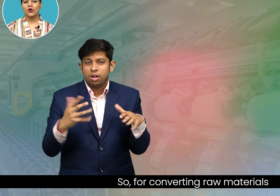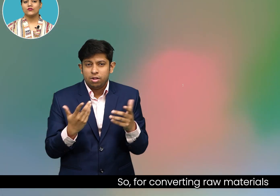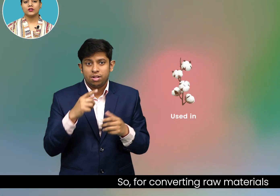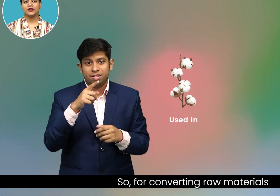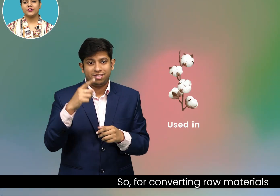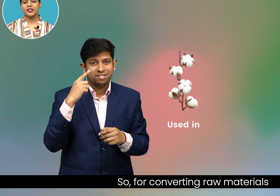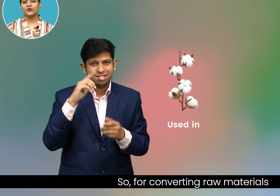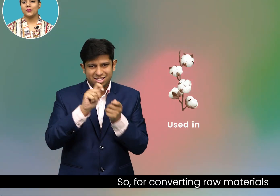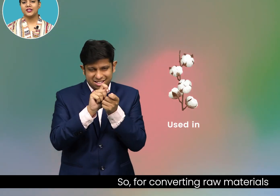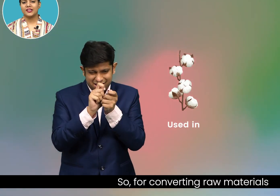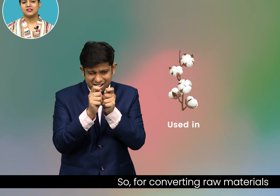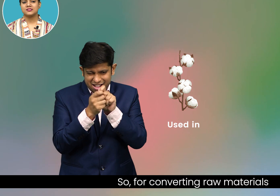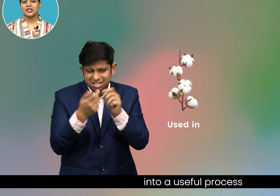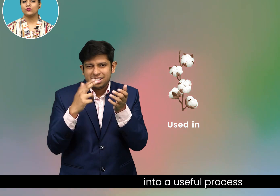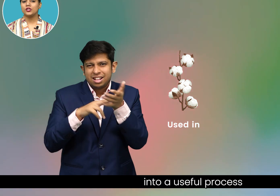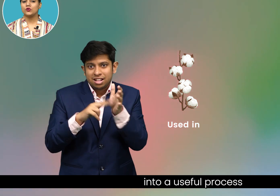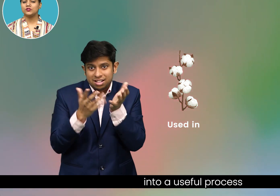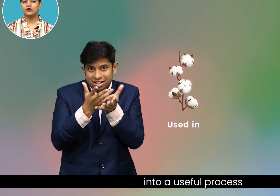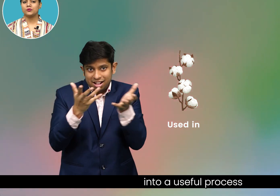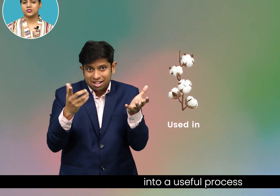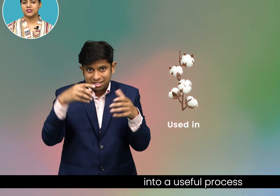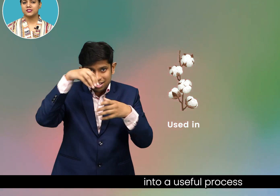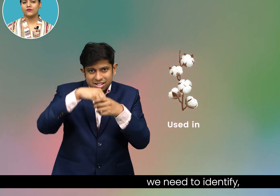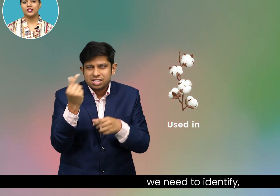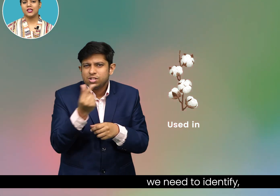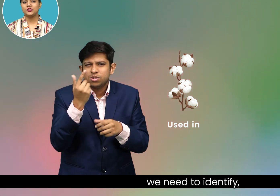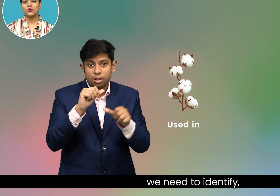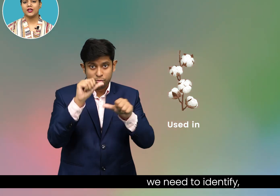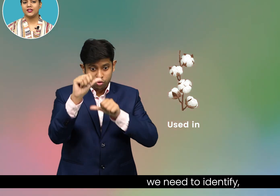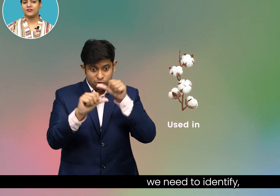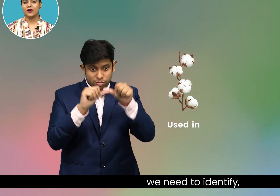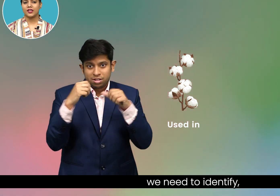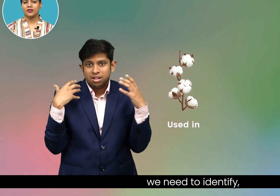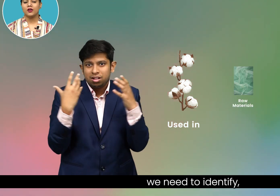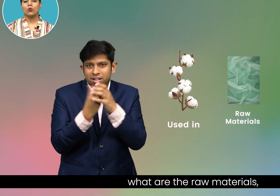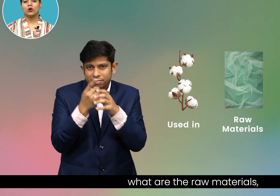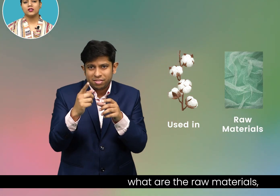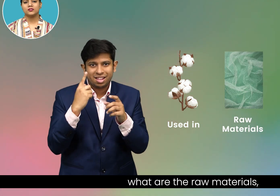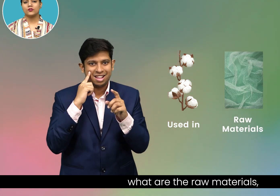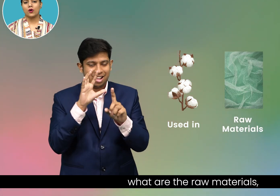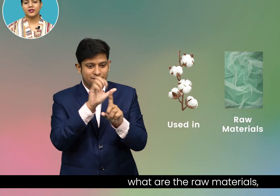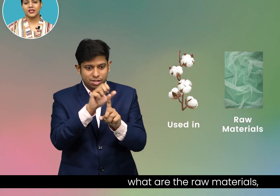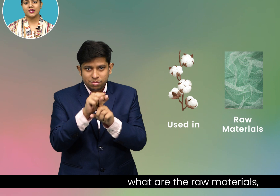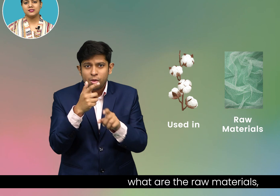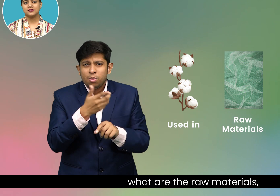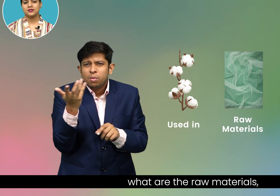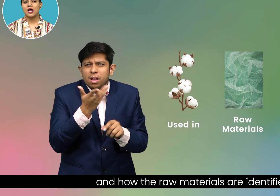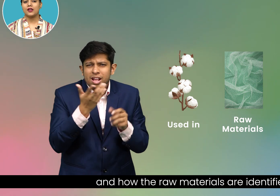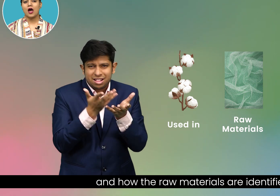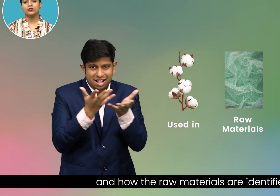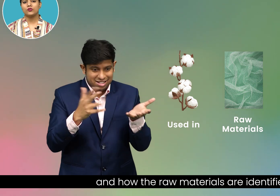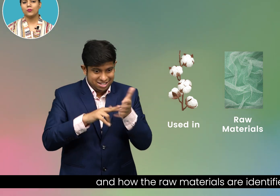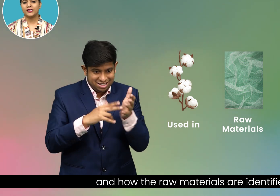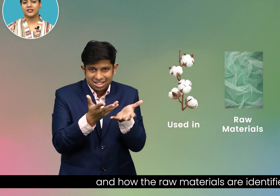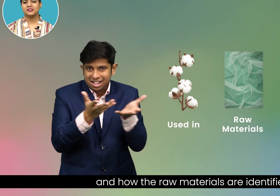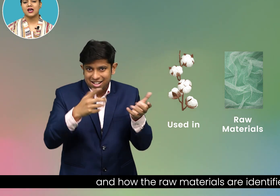So, for converting raw materials into a useful process, we need to identify what are the raw materials and